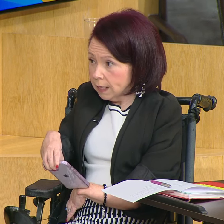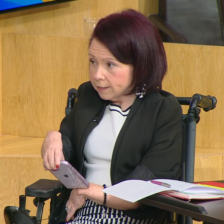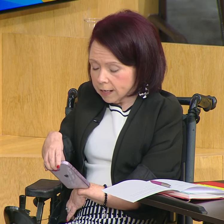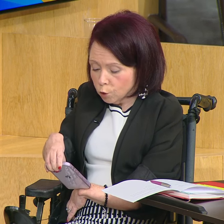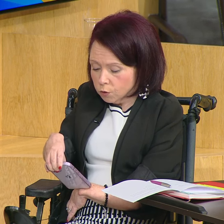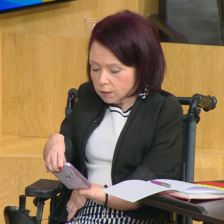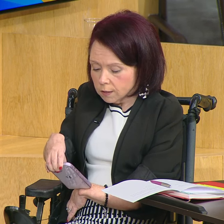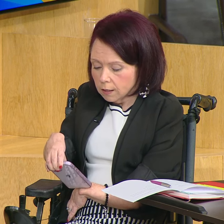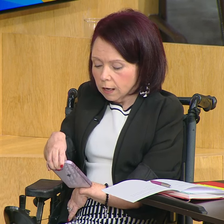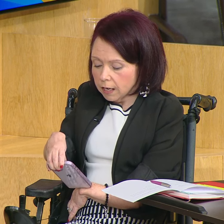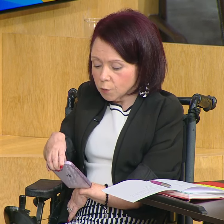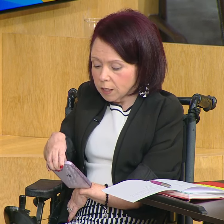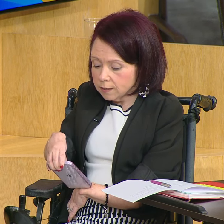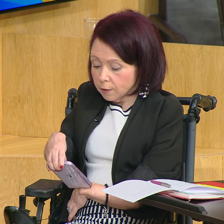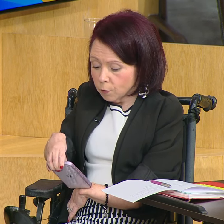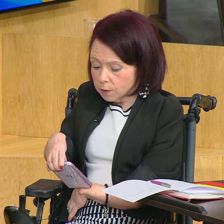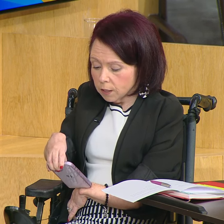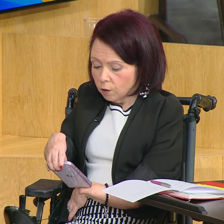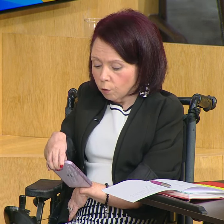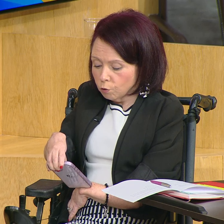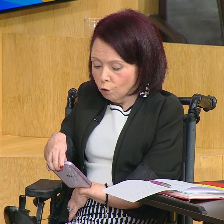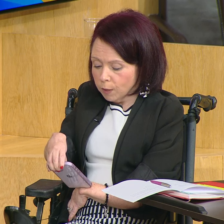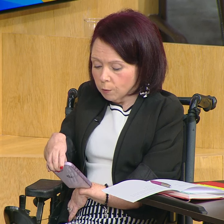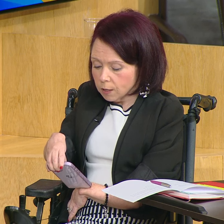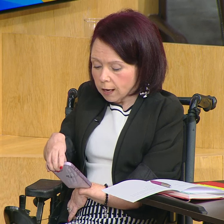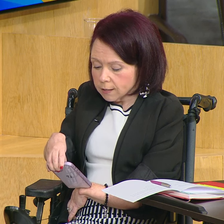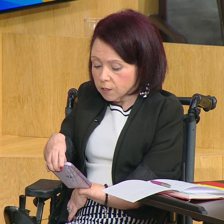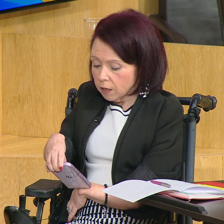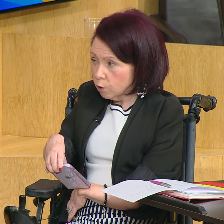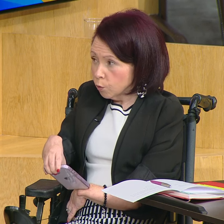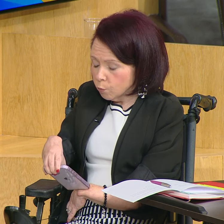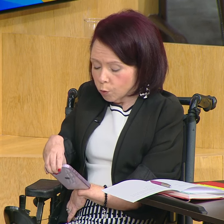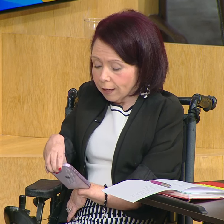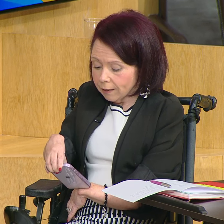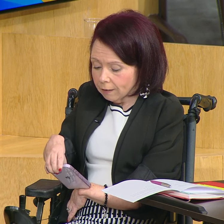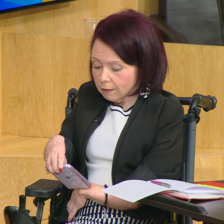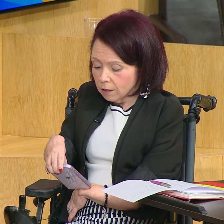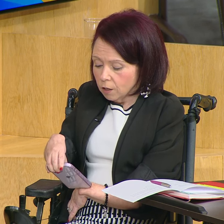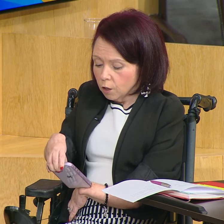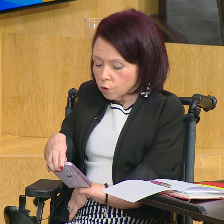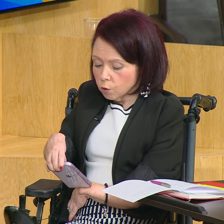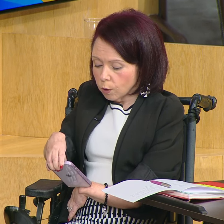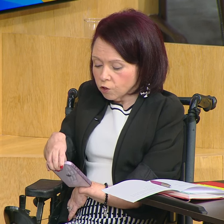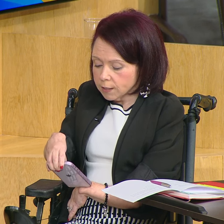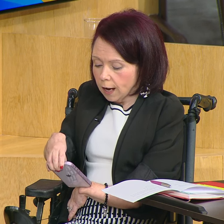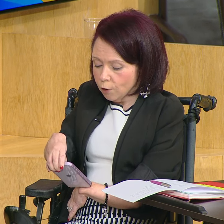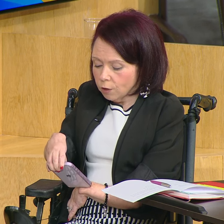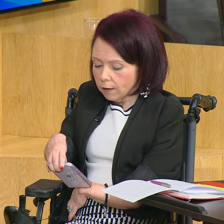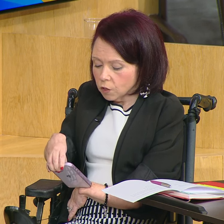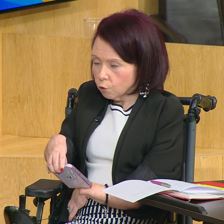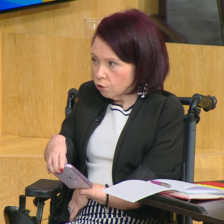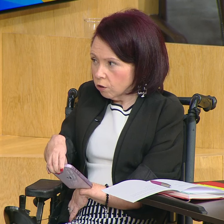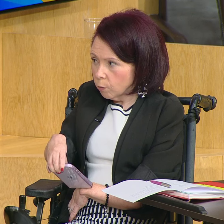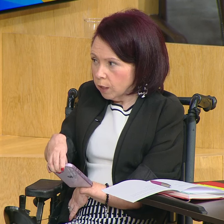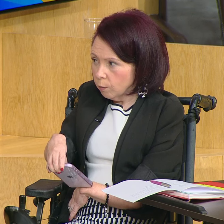receive late diagnosis and experience difficulty through not being able to access valuable support earlier. So the question is, how can